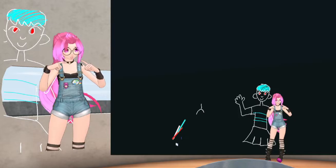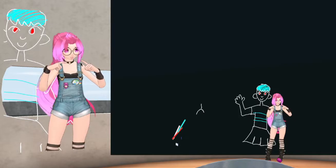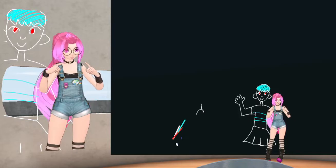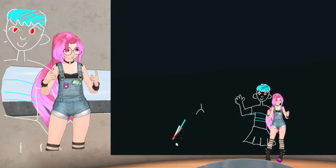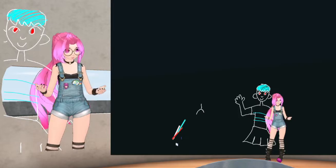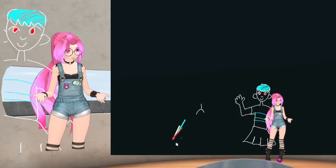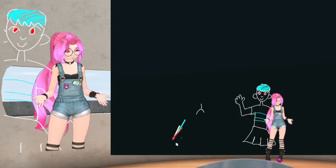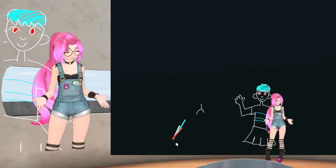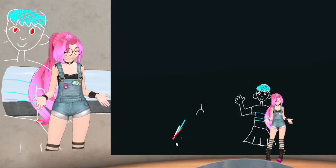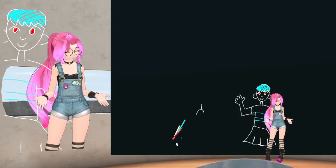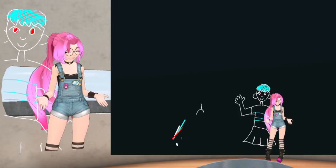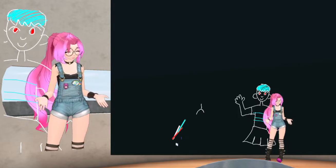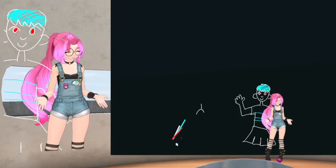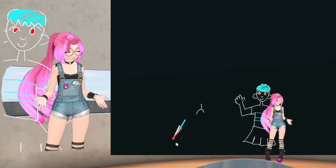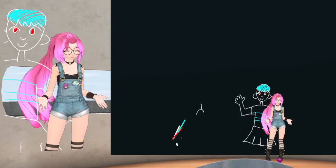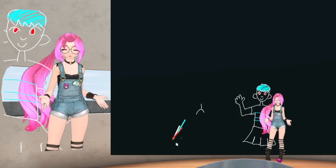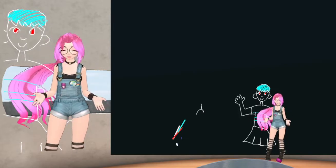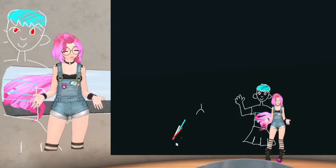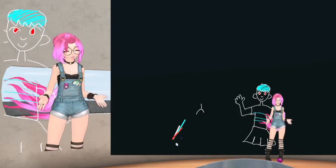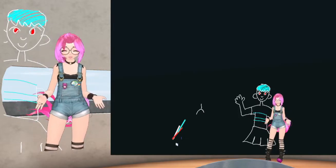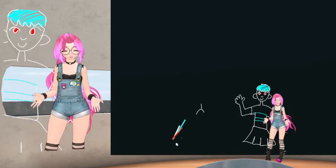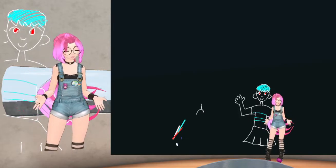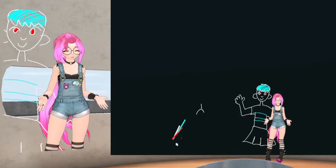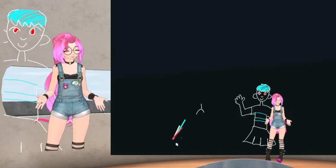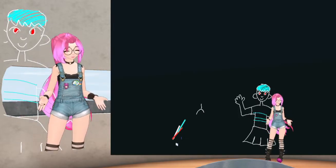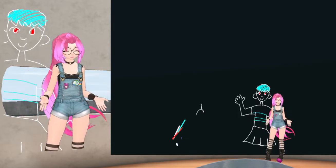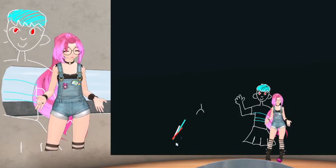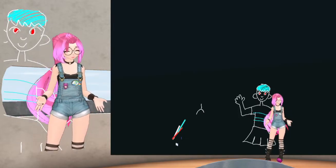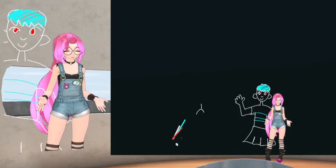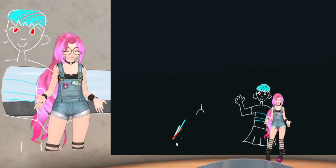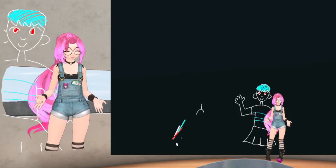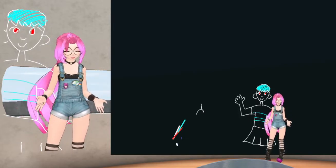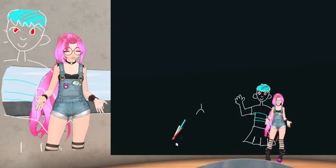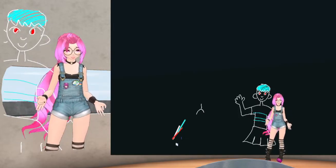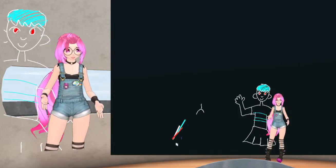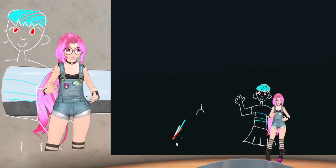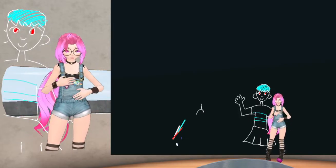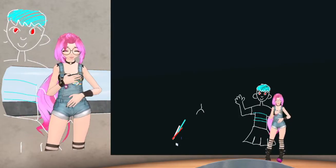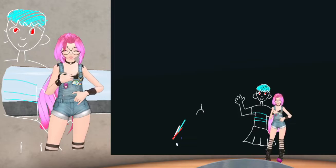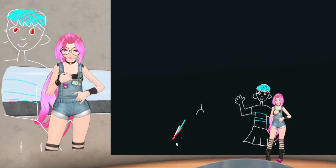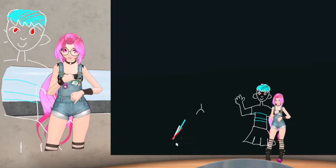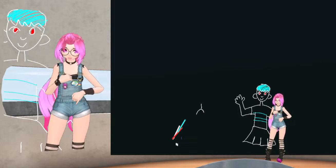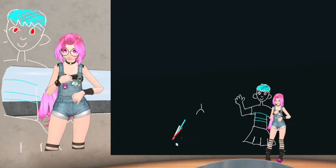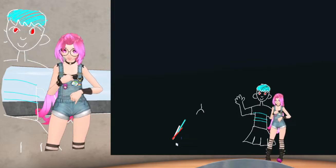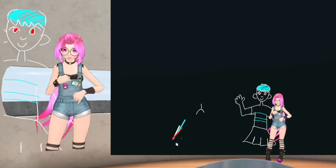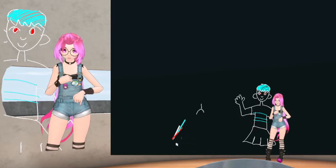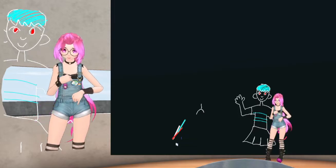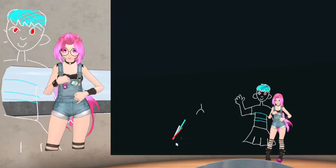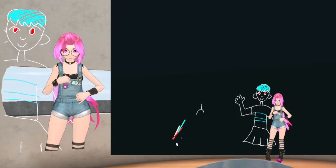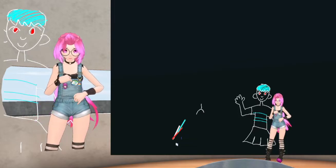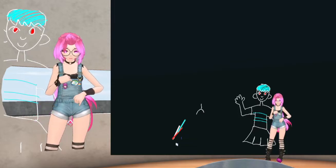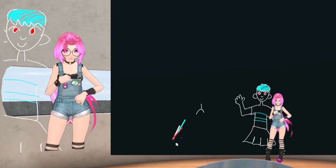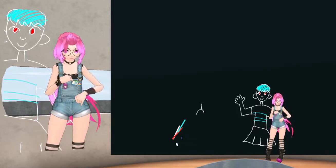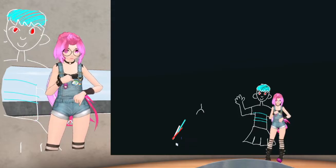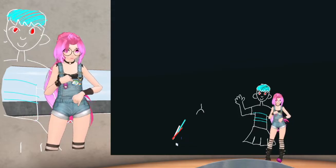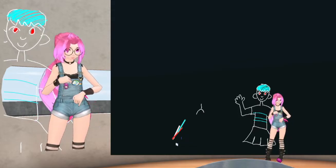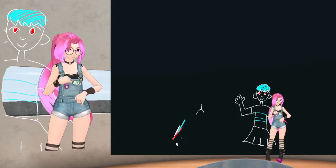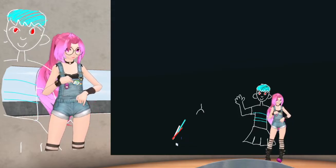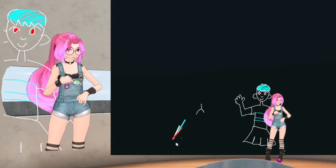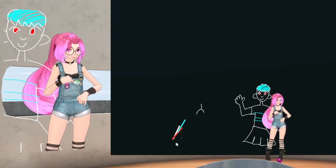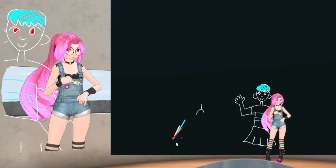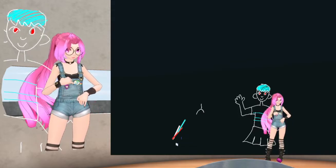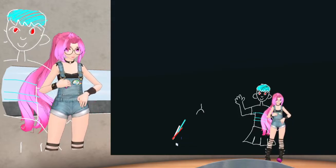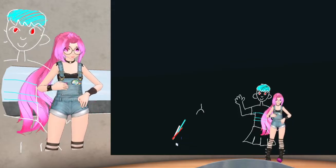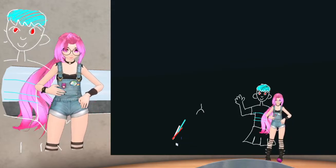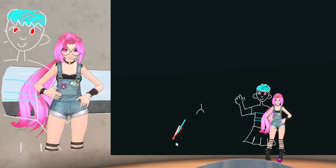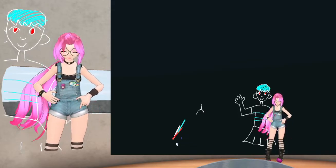wearing glasses? No glasses. No glasses. Do they have a tie?